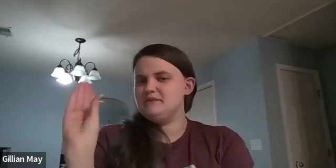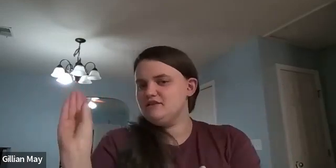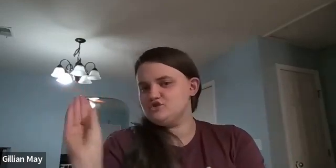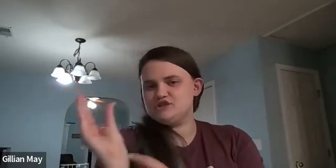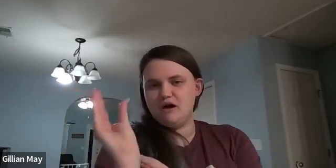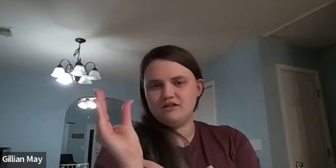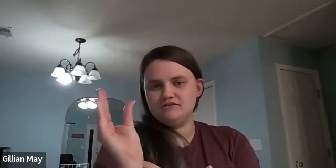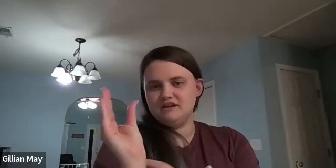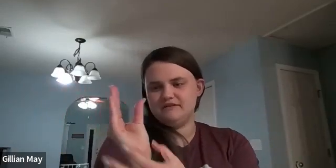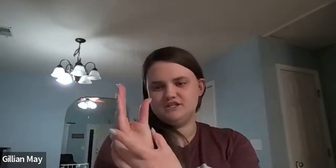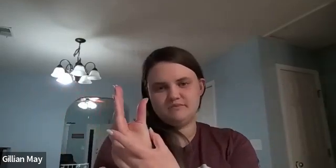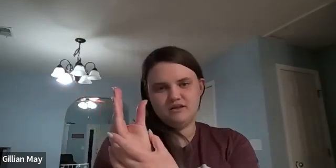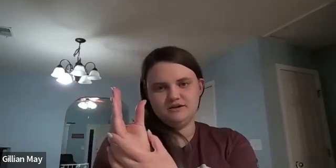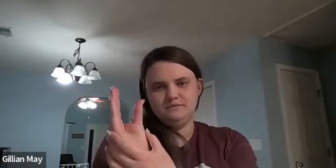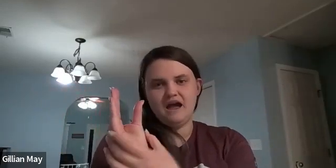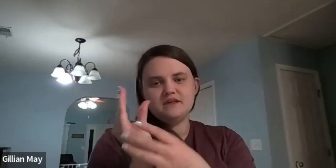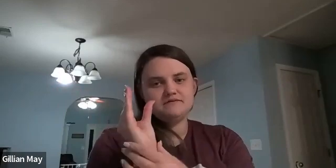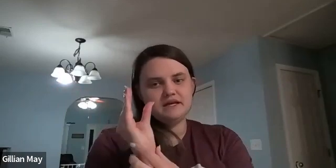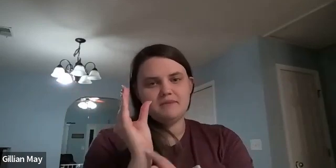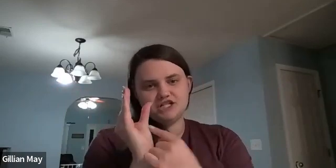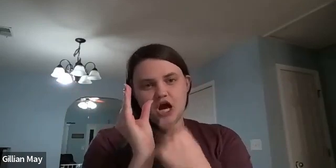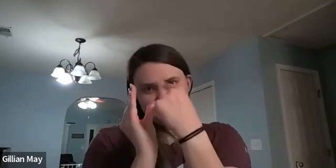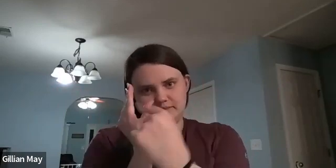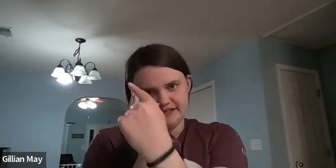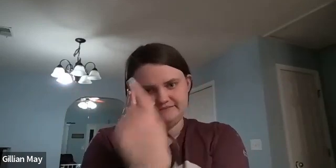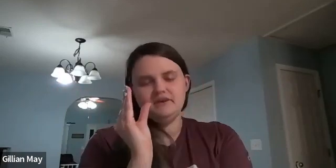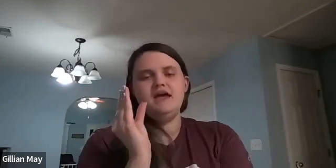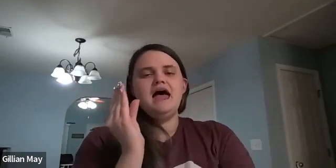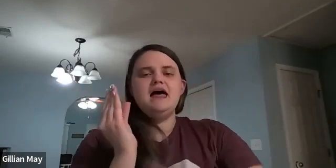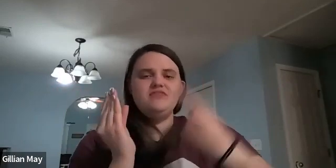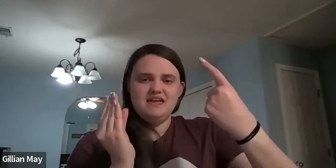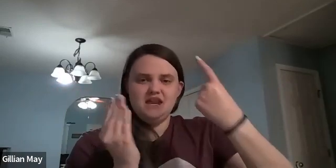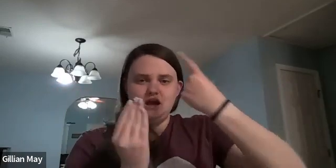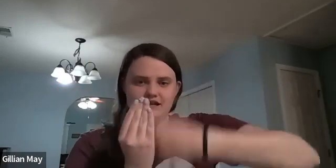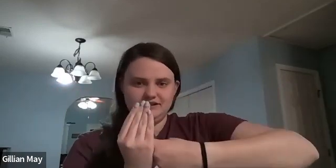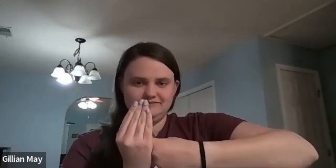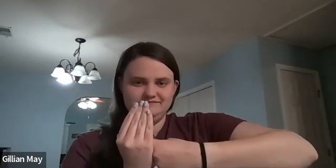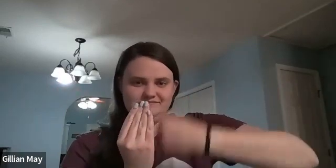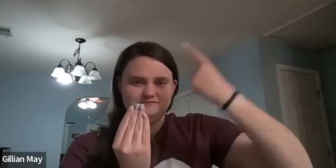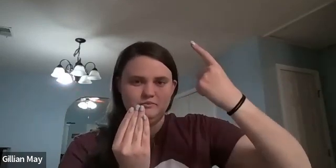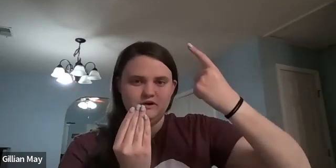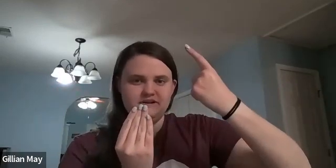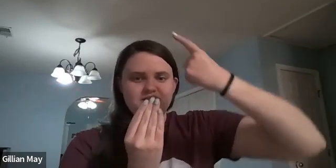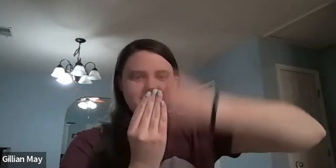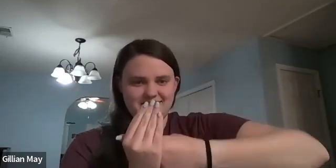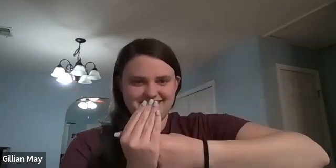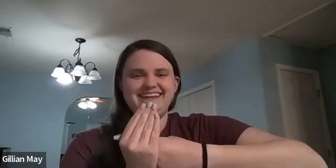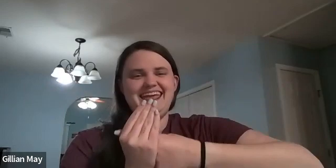little smaller, like very smaller. I think of like, imagine a hot dog bun. Yeah. And then hot dog. One finger, hot dog. Yeah.